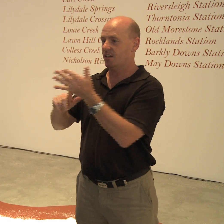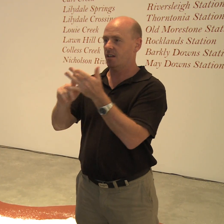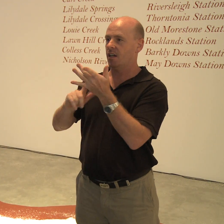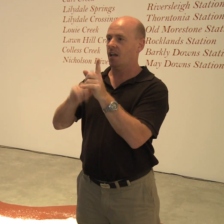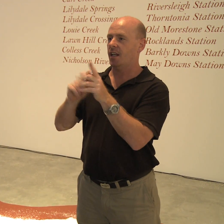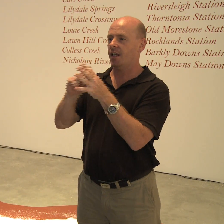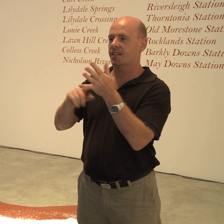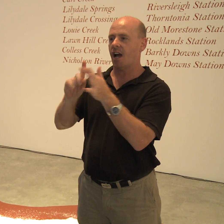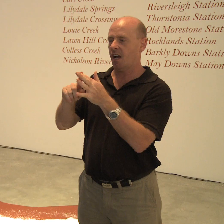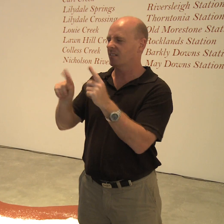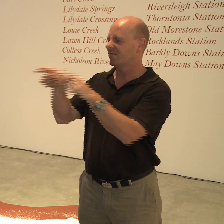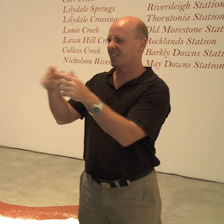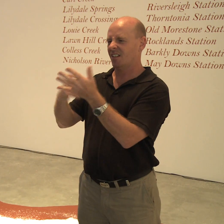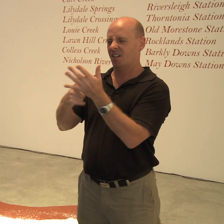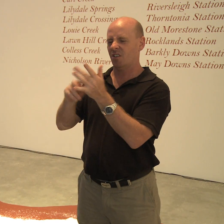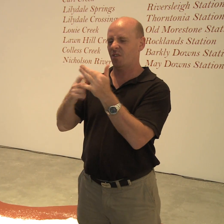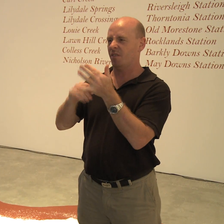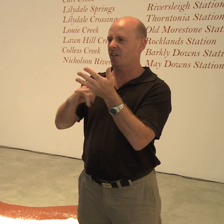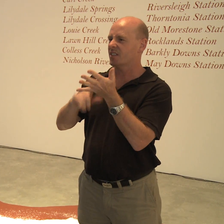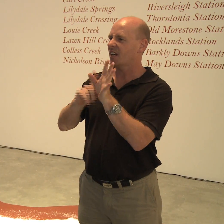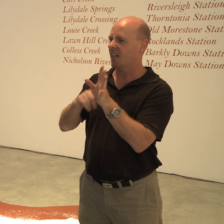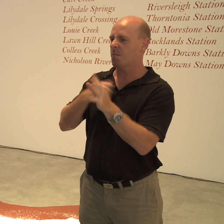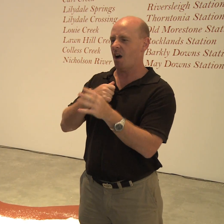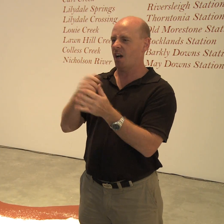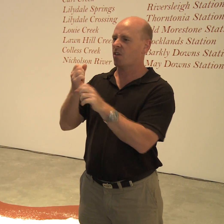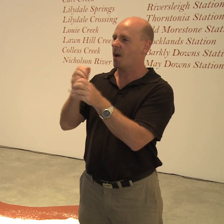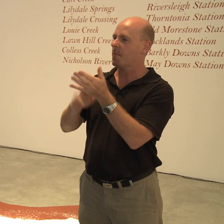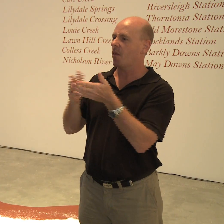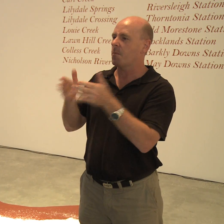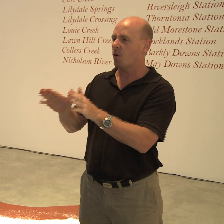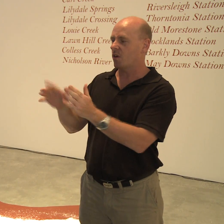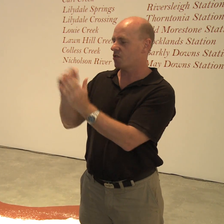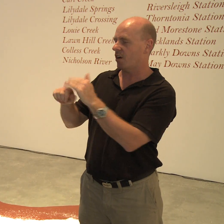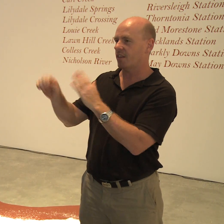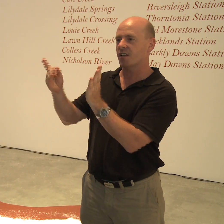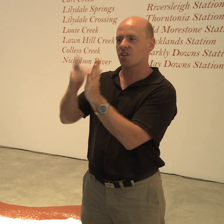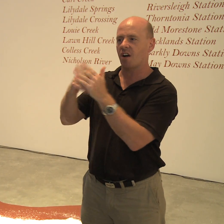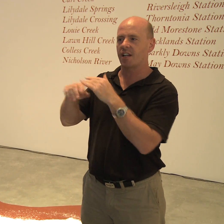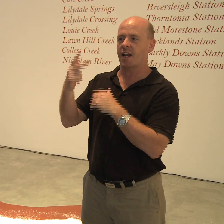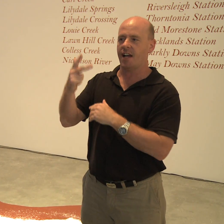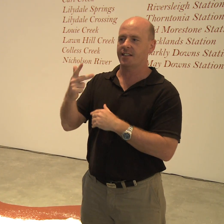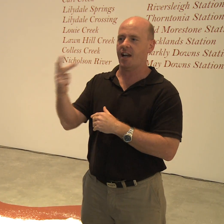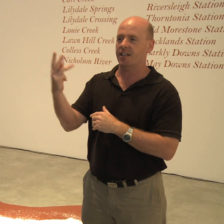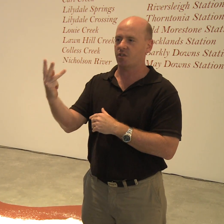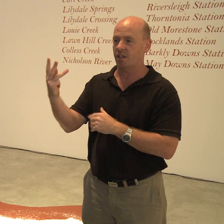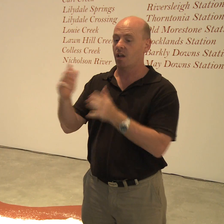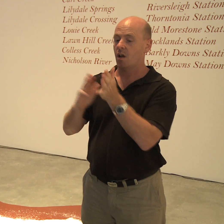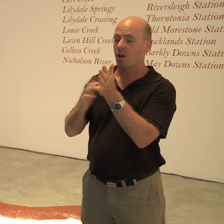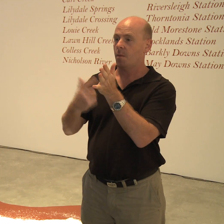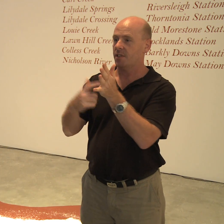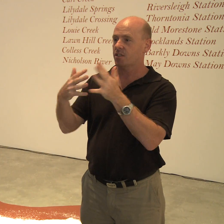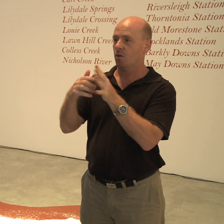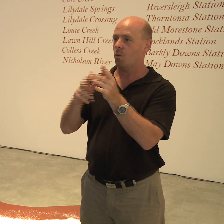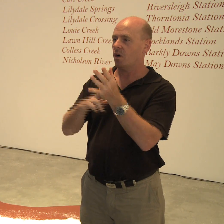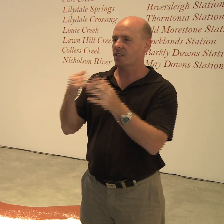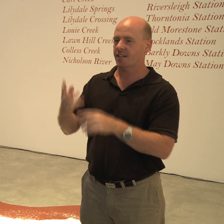present-day Riversley, which is where my grandmother was born, wrote dispassionately in her diary in 1883, "Mr. Watson has 40